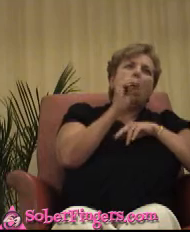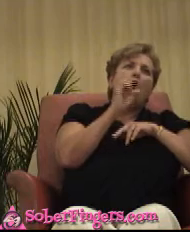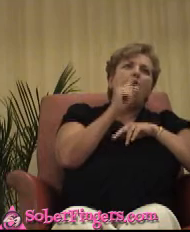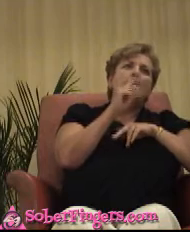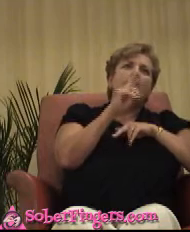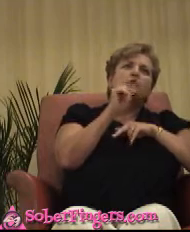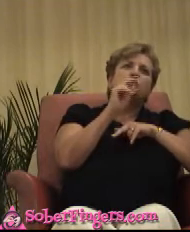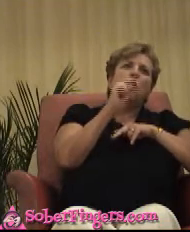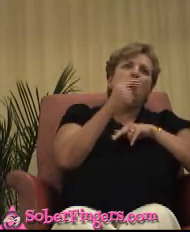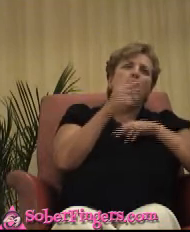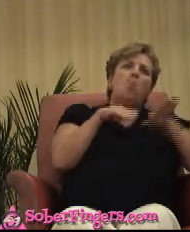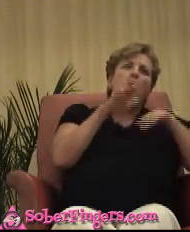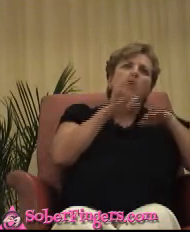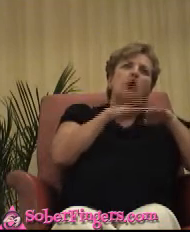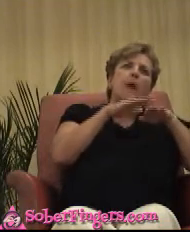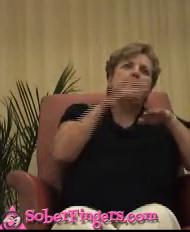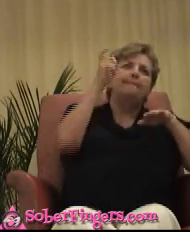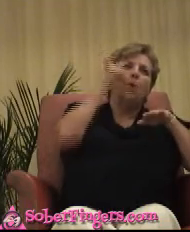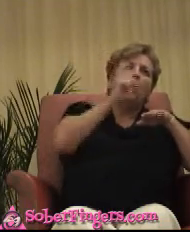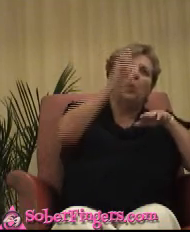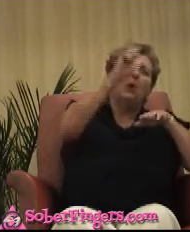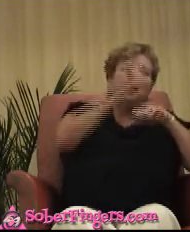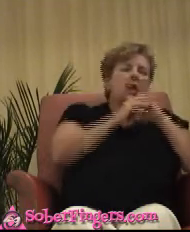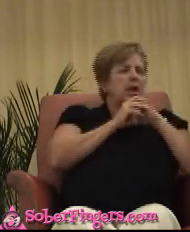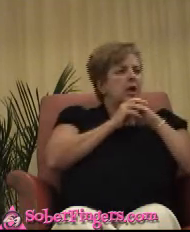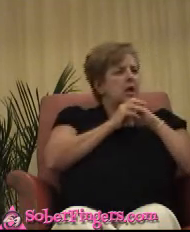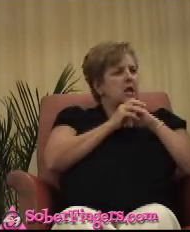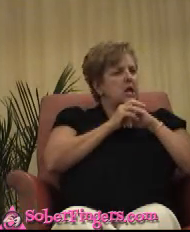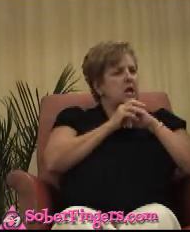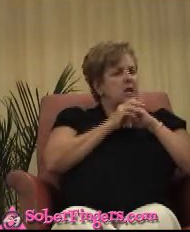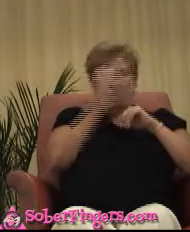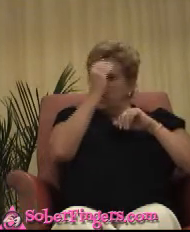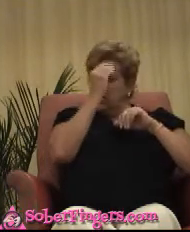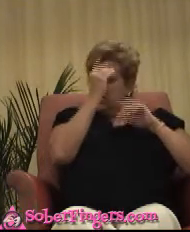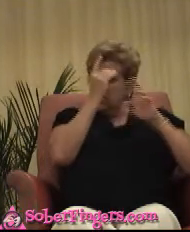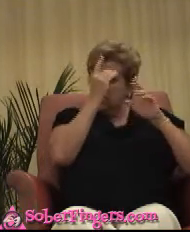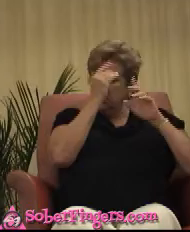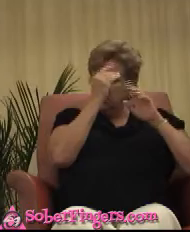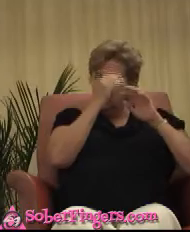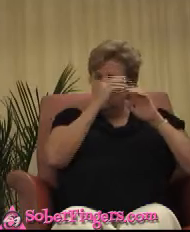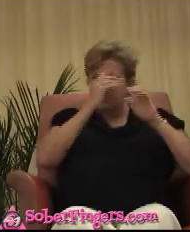then a little later on, something else would come out, and I went, okay, now I'm narrowing in on how old she is.